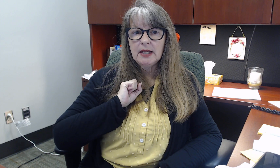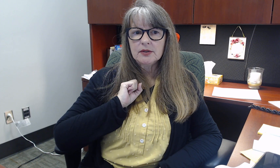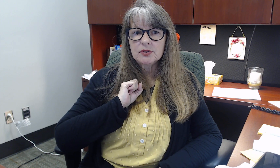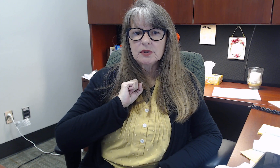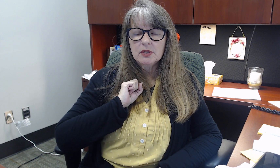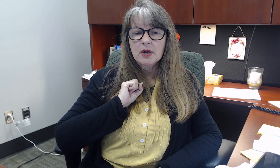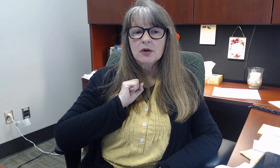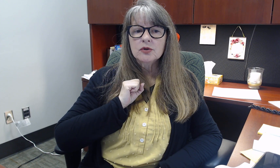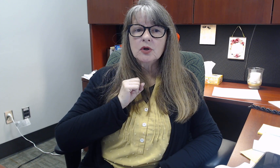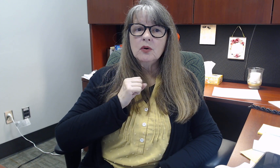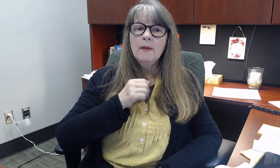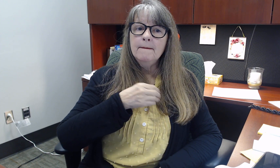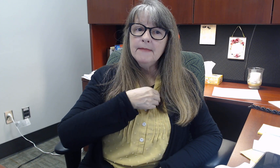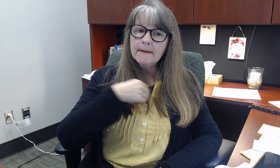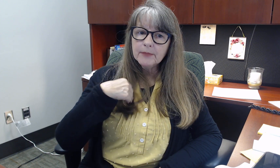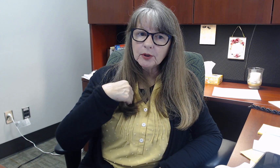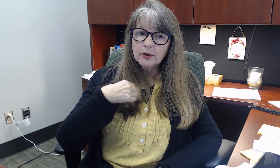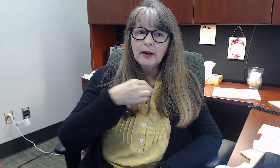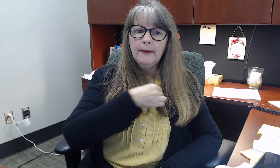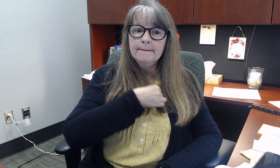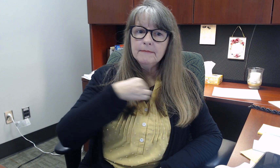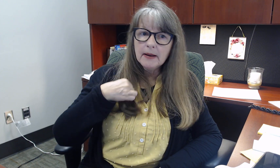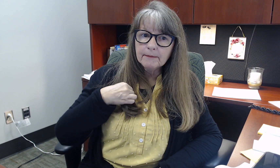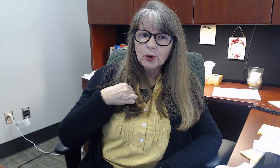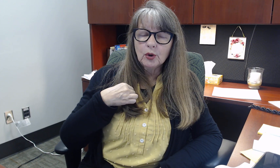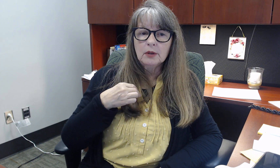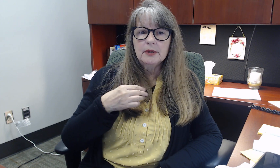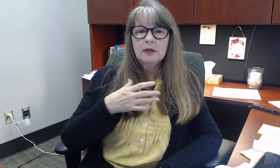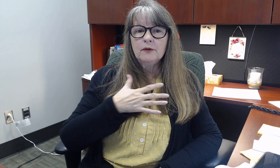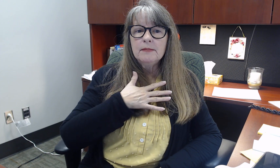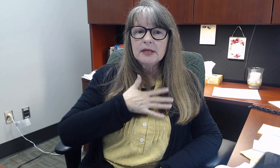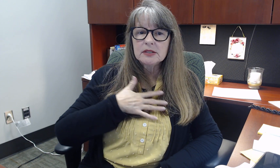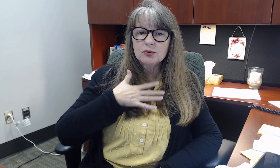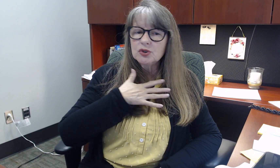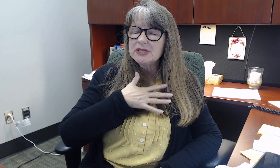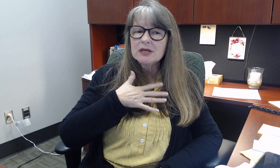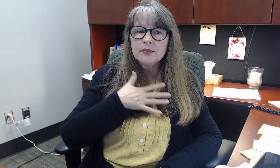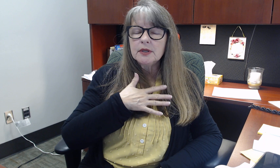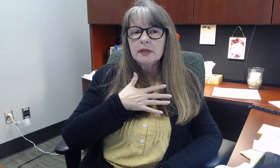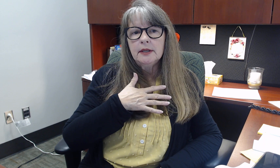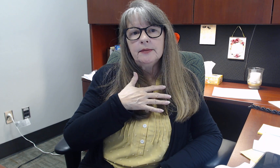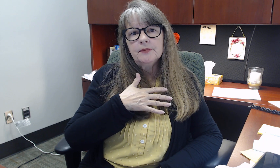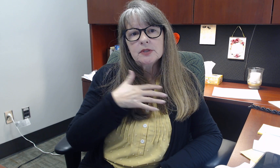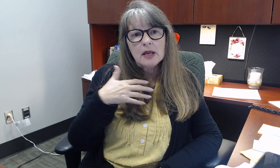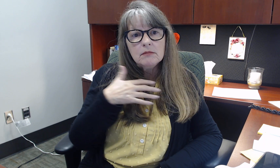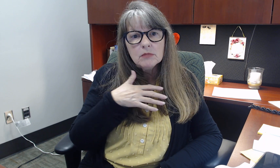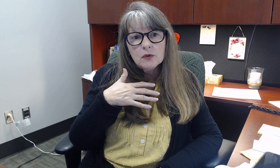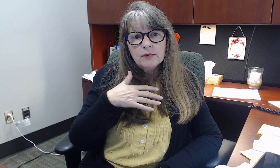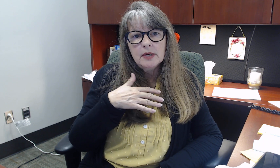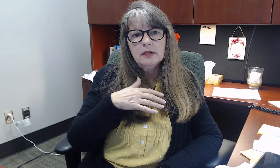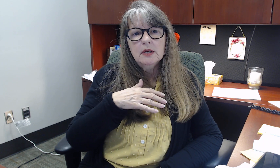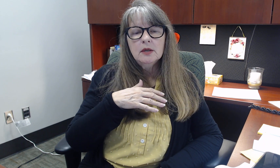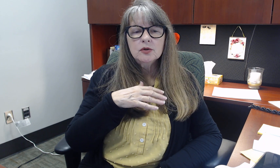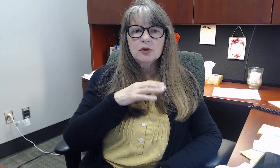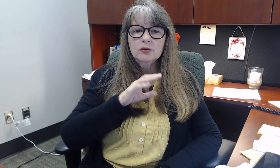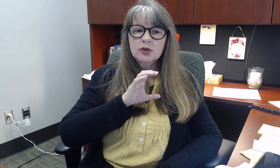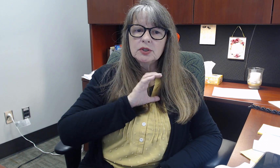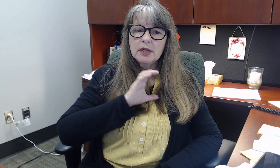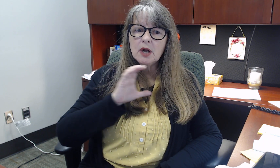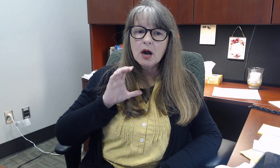S. So member and member are a little bit different, but it's still the same movement. So just like